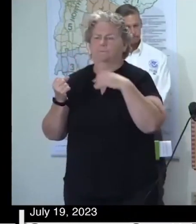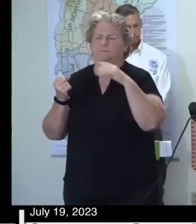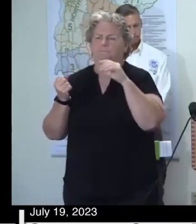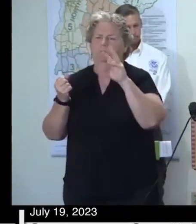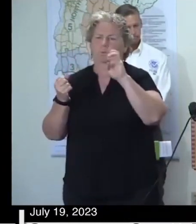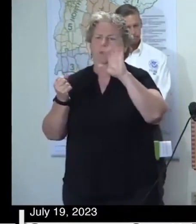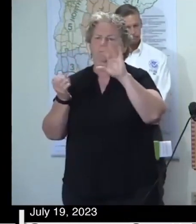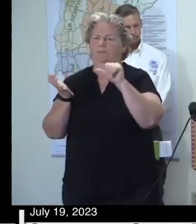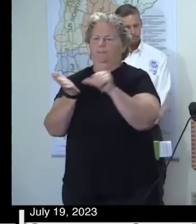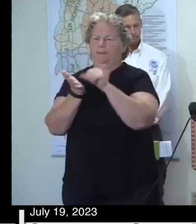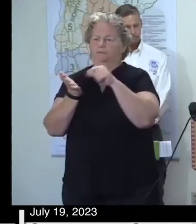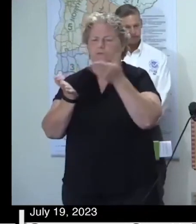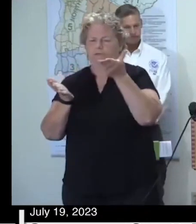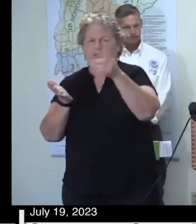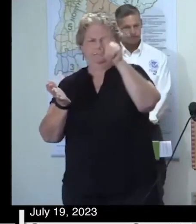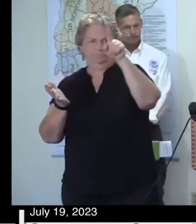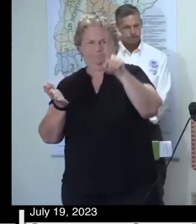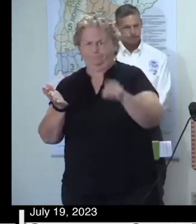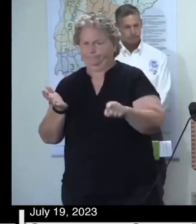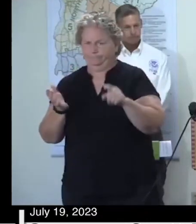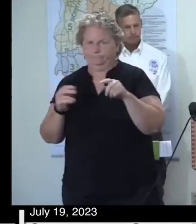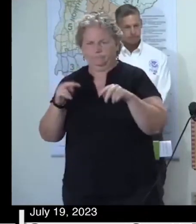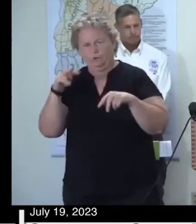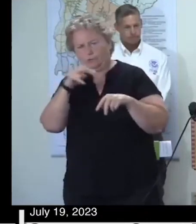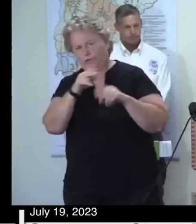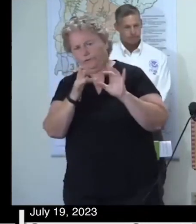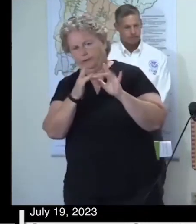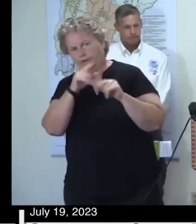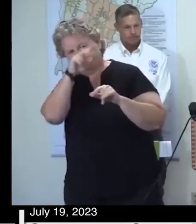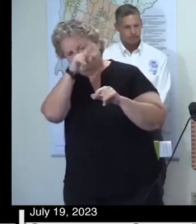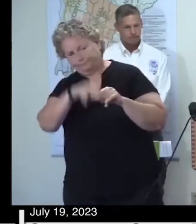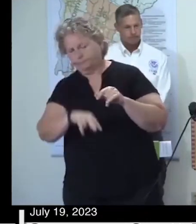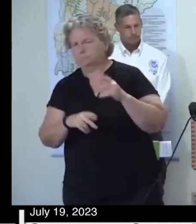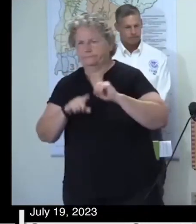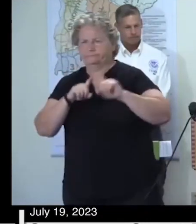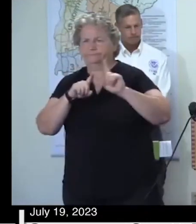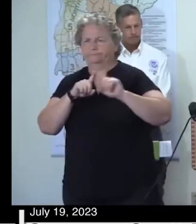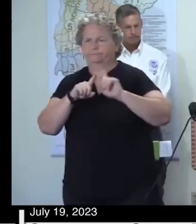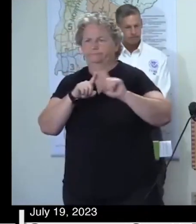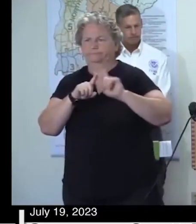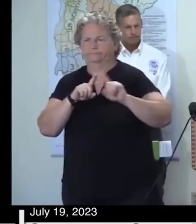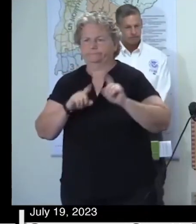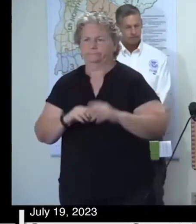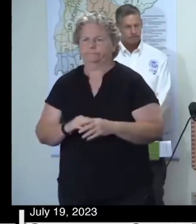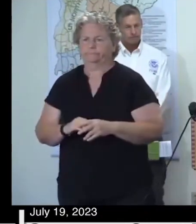indirectly impacted by flooding. You can view these resources at